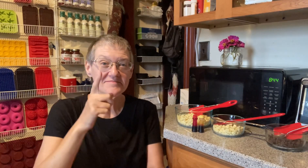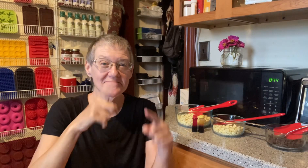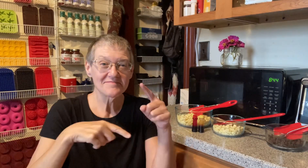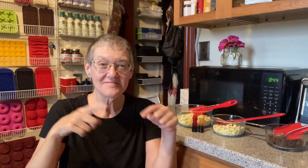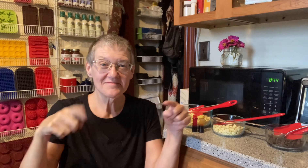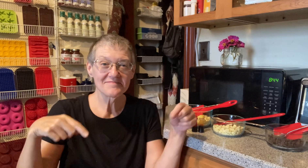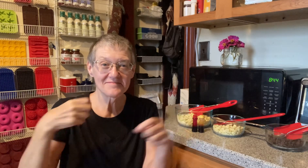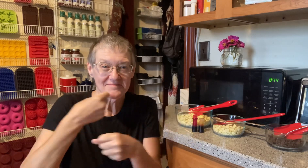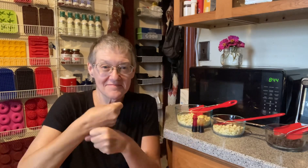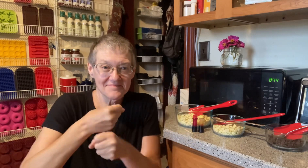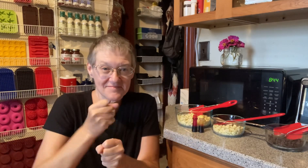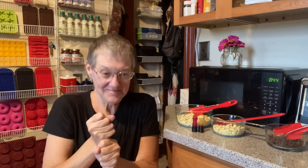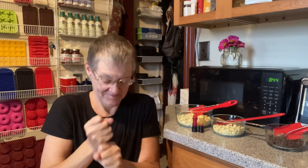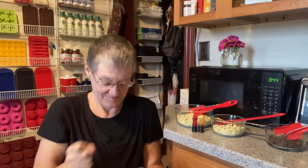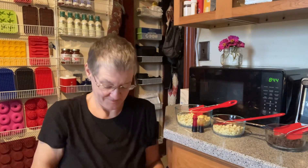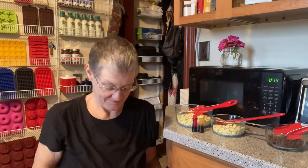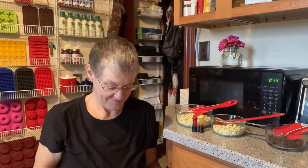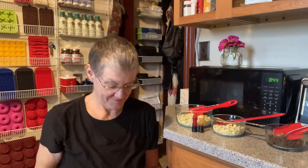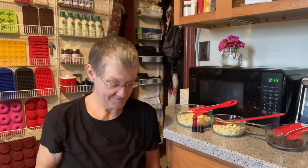We're going to make 3 different types.